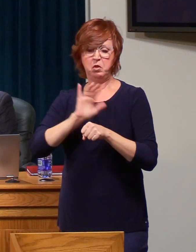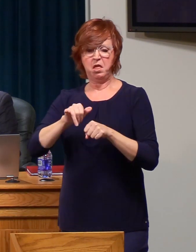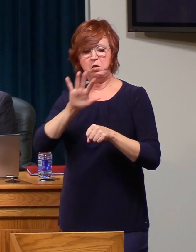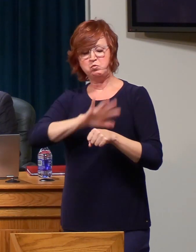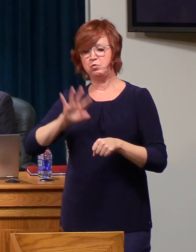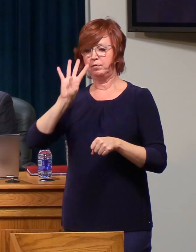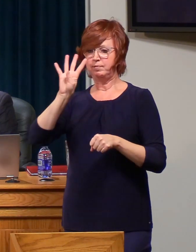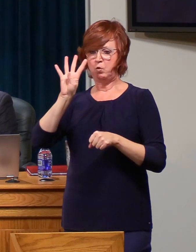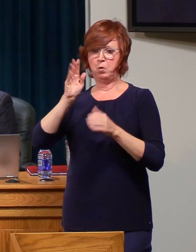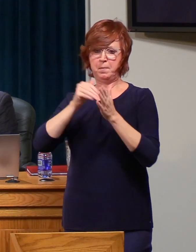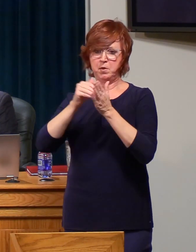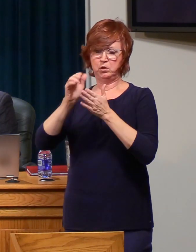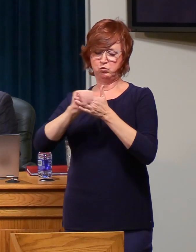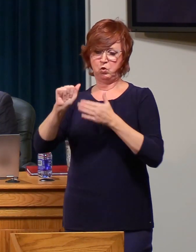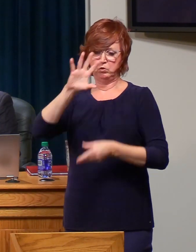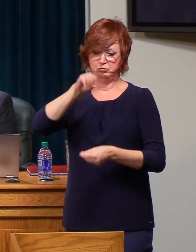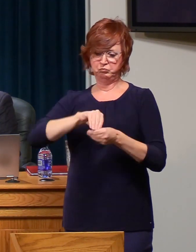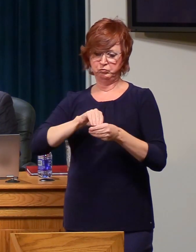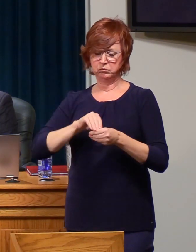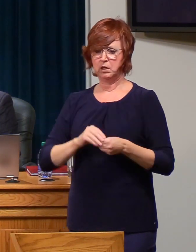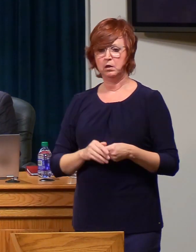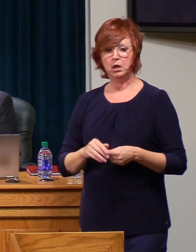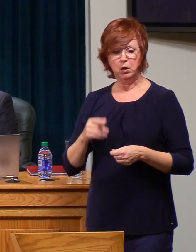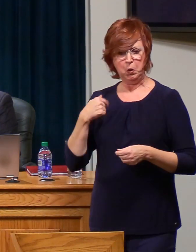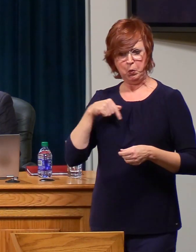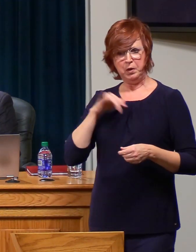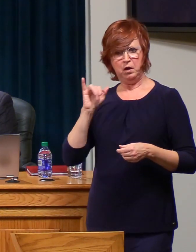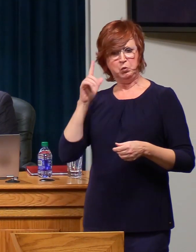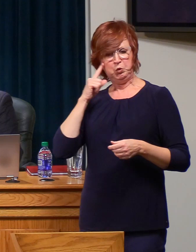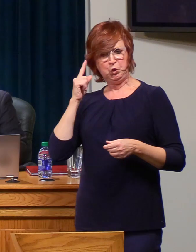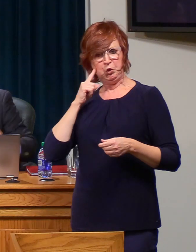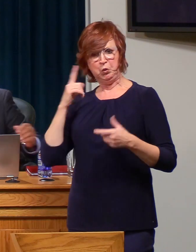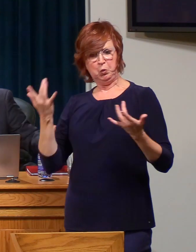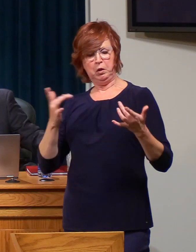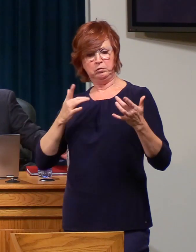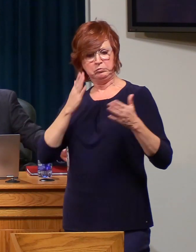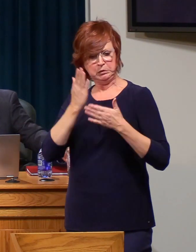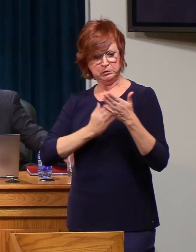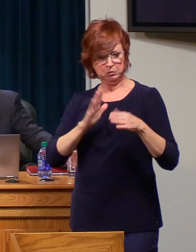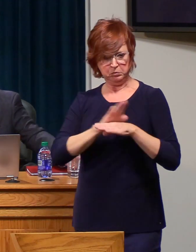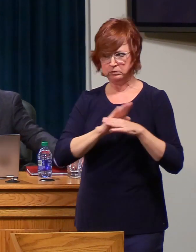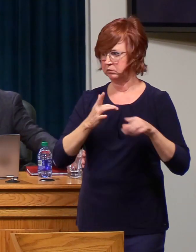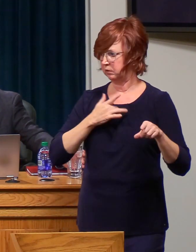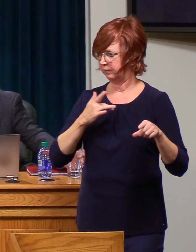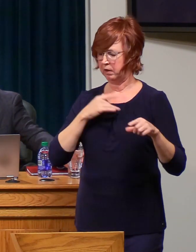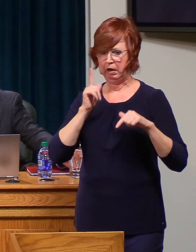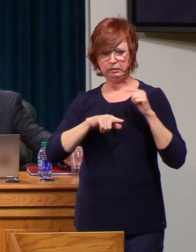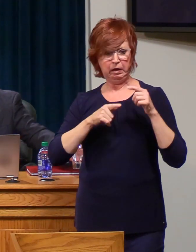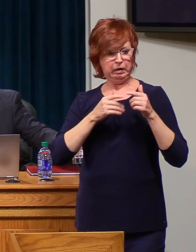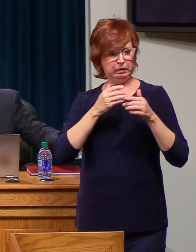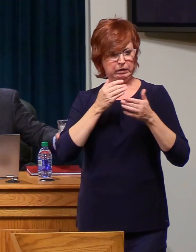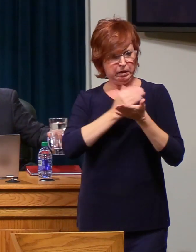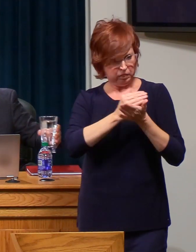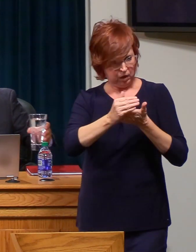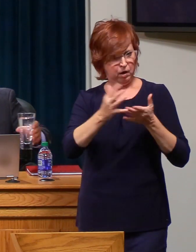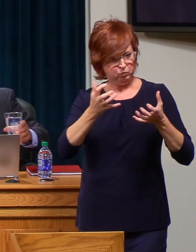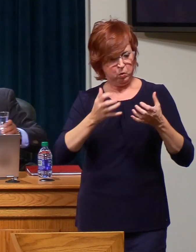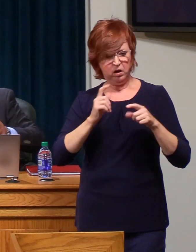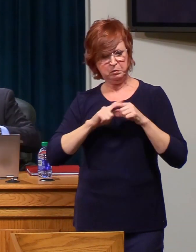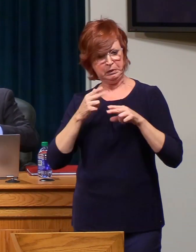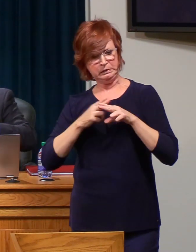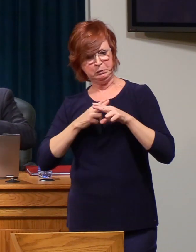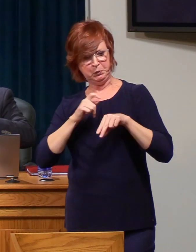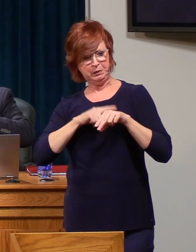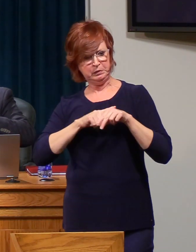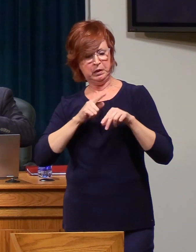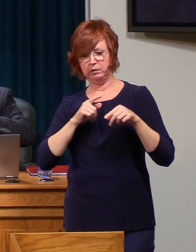We have heard concerns from businesses that have been unable to provide temporary layoffs to their employees to allow these individuals to